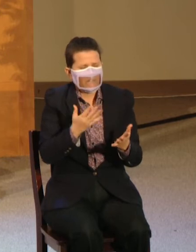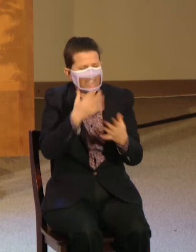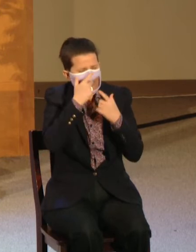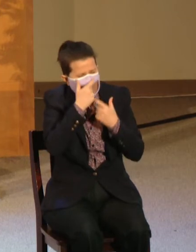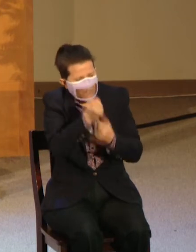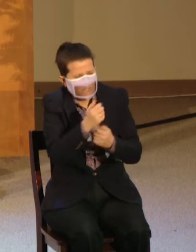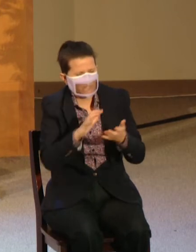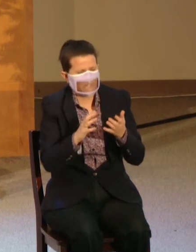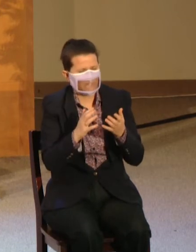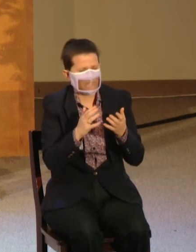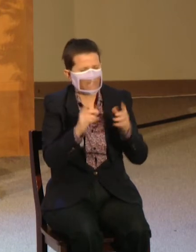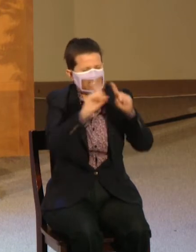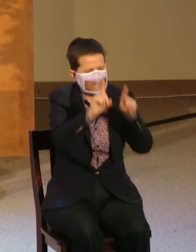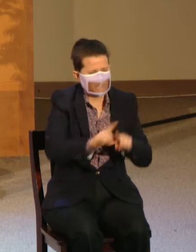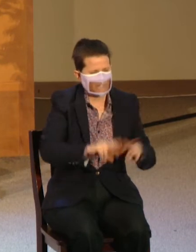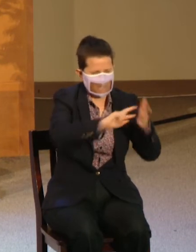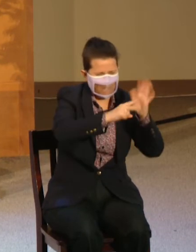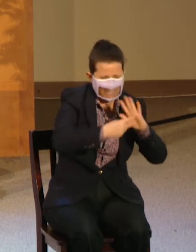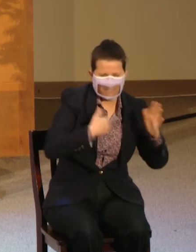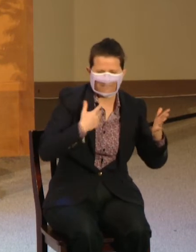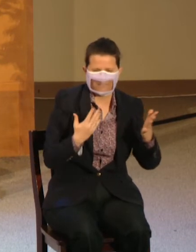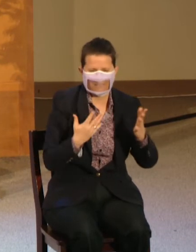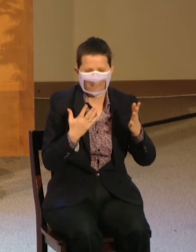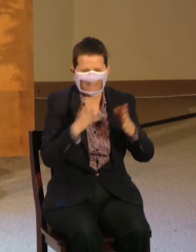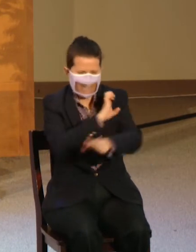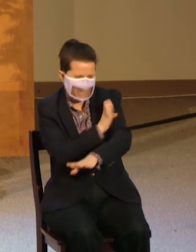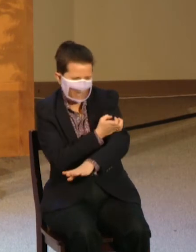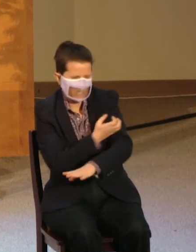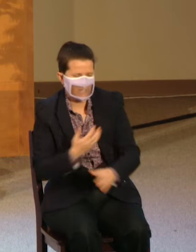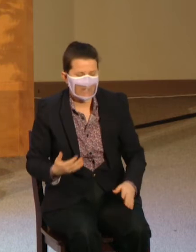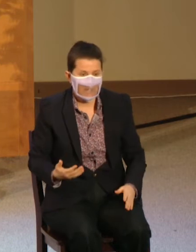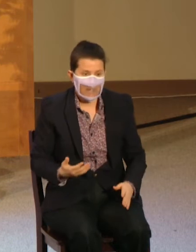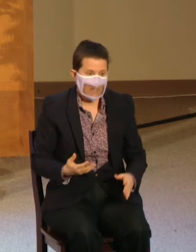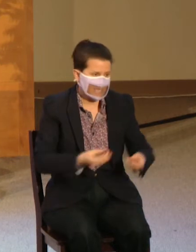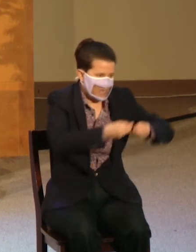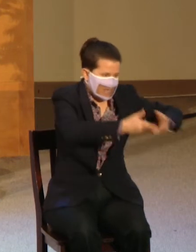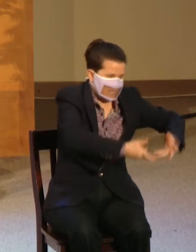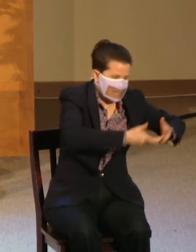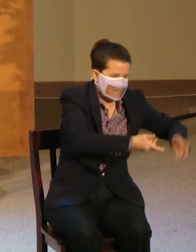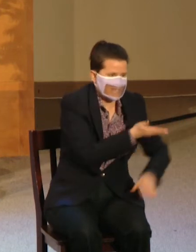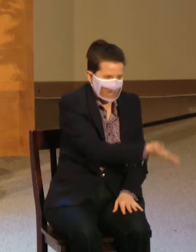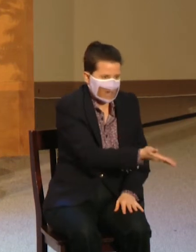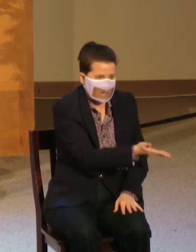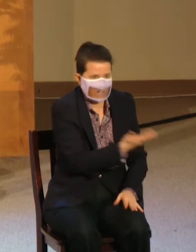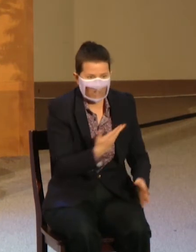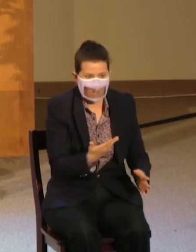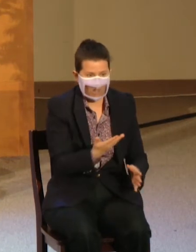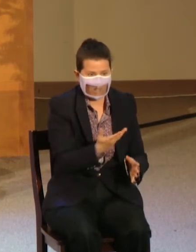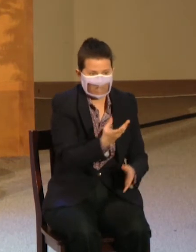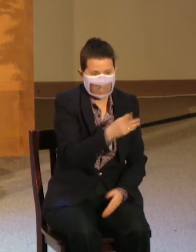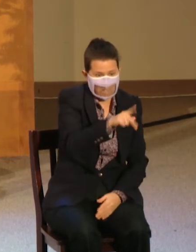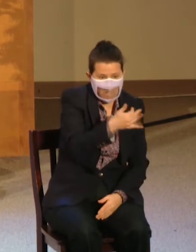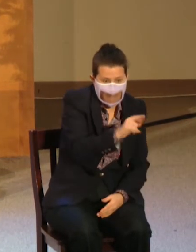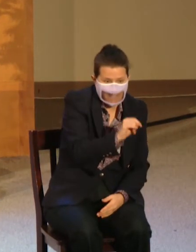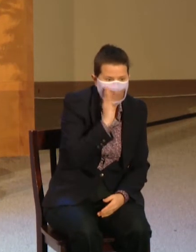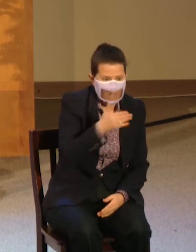You know, it doesn't mean anything to anyone else. You can leave it on the floor. Trust me, your pets will probably eat it.